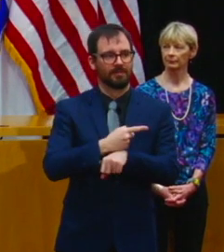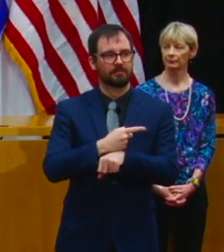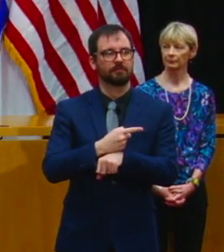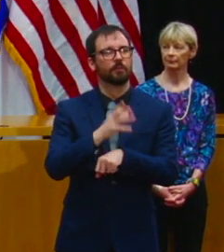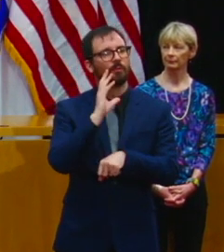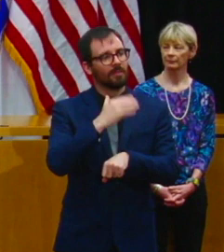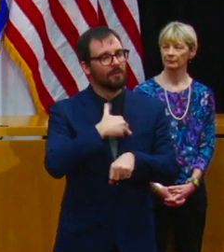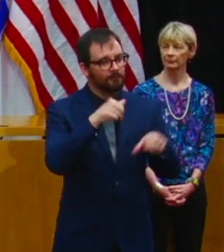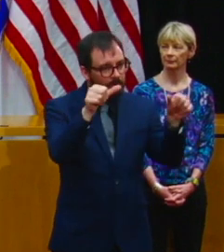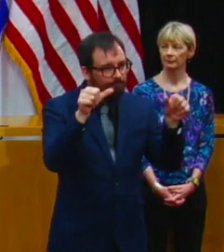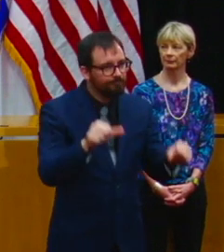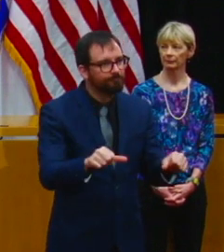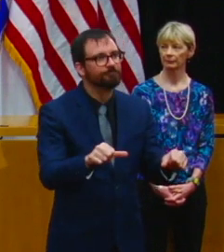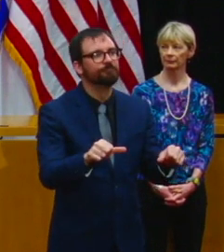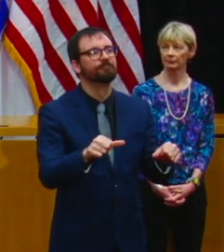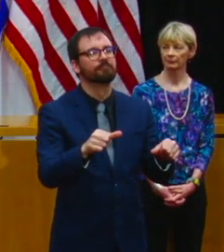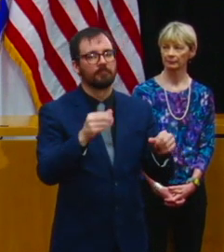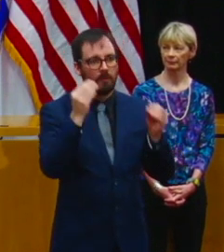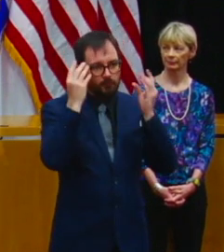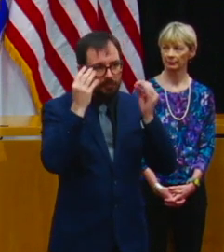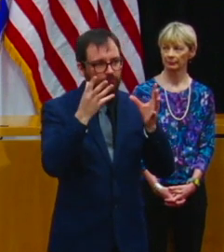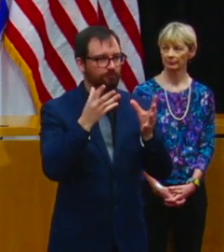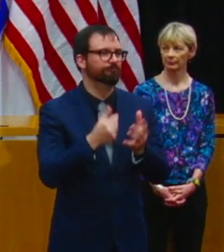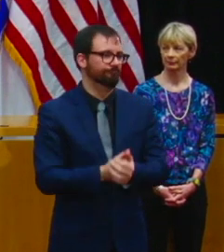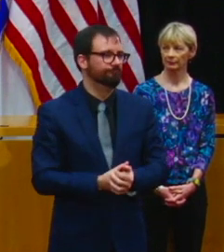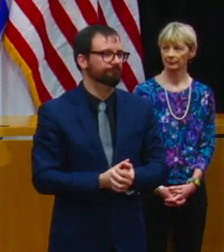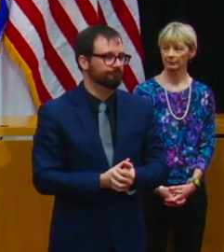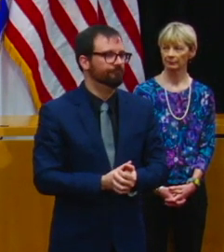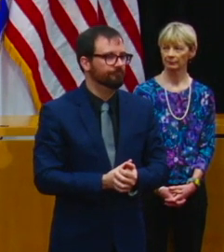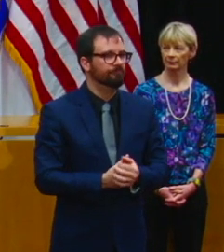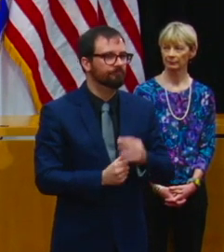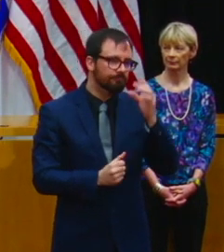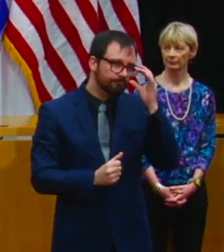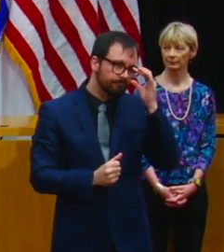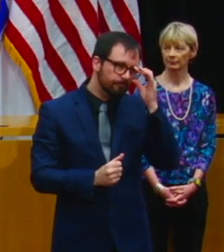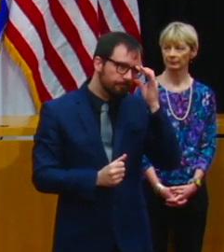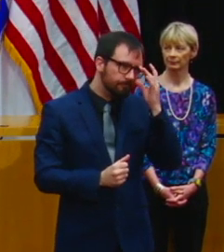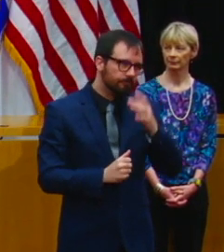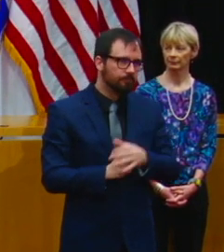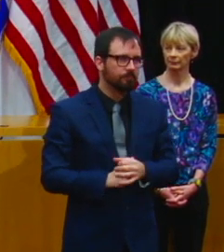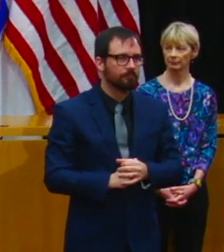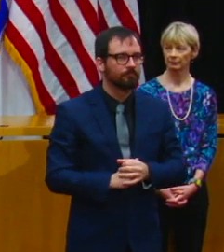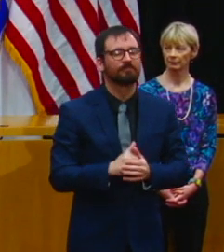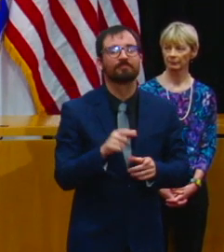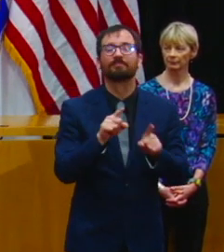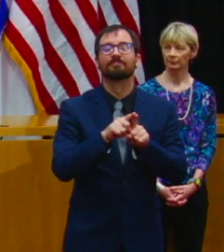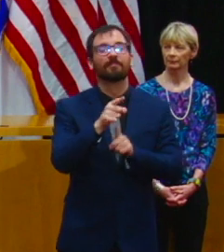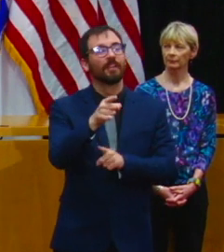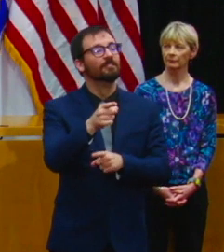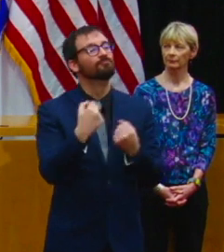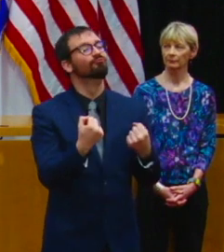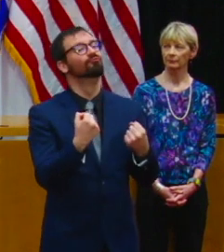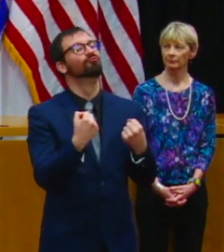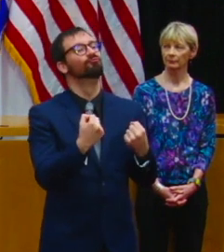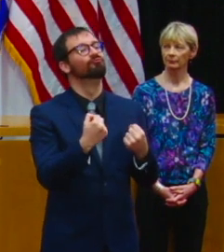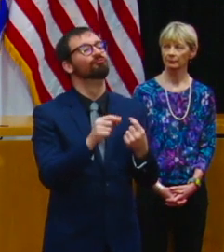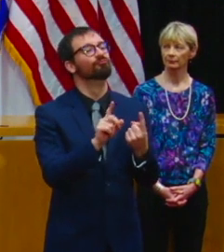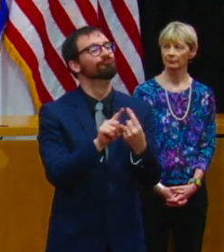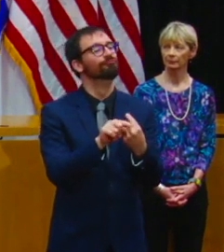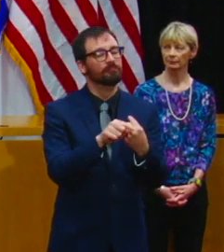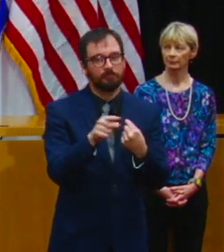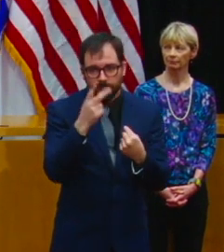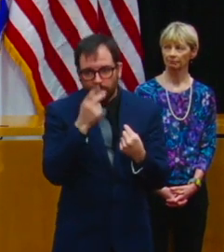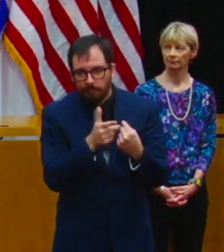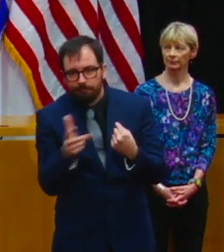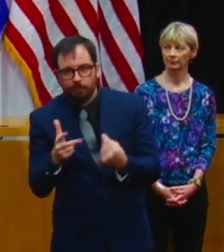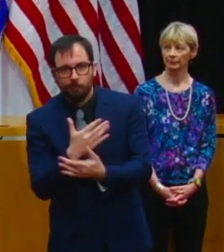available in rest areas associated with, and on the turnpike in areas associated with folks coming south,